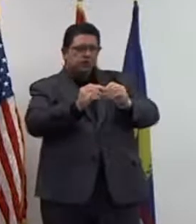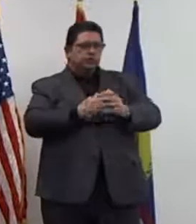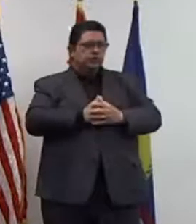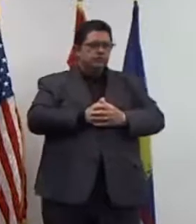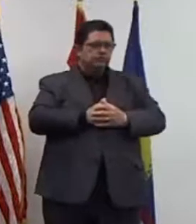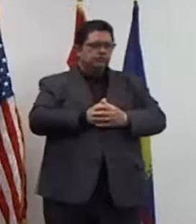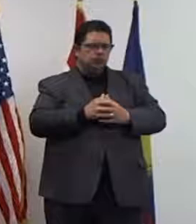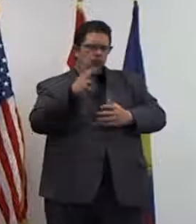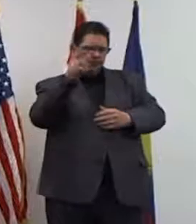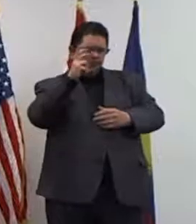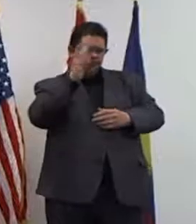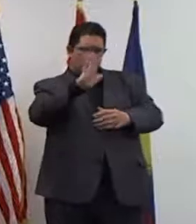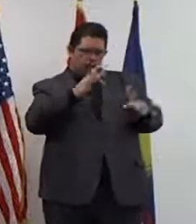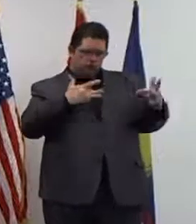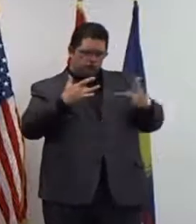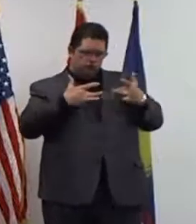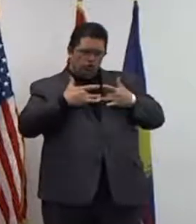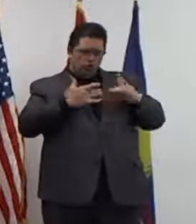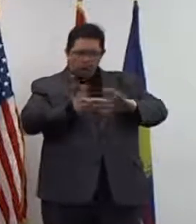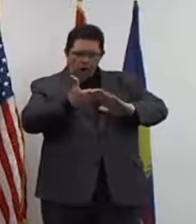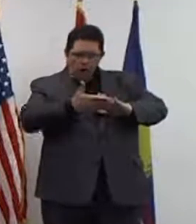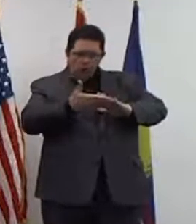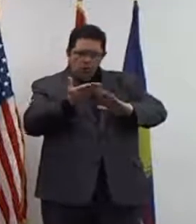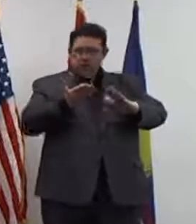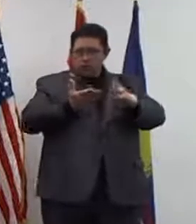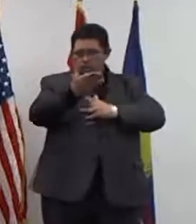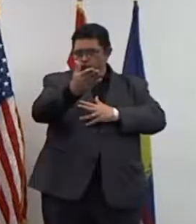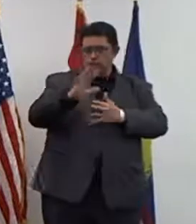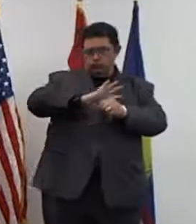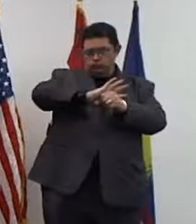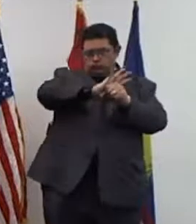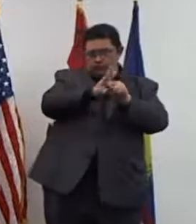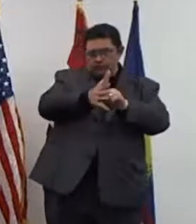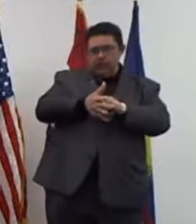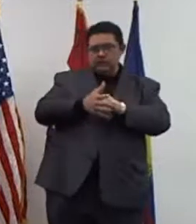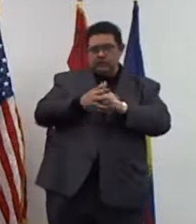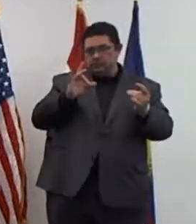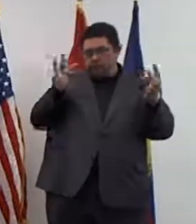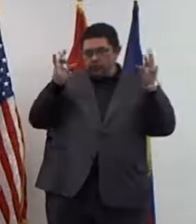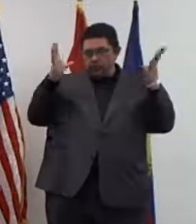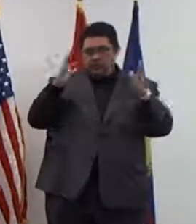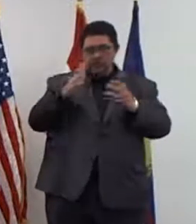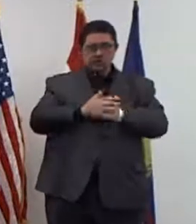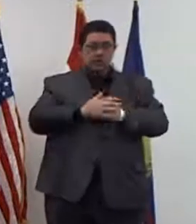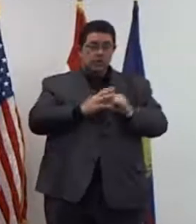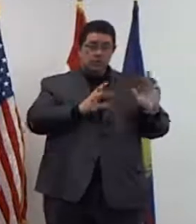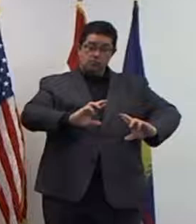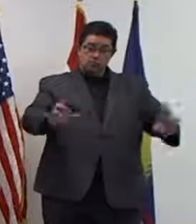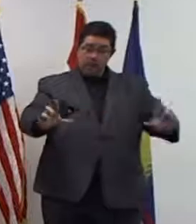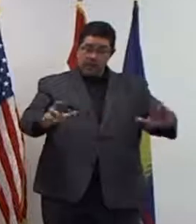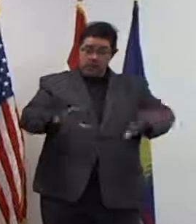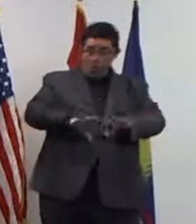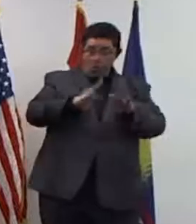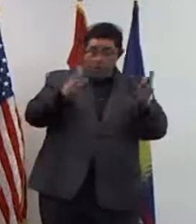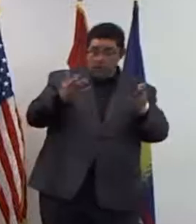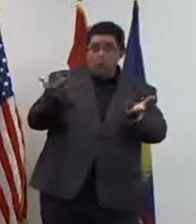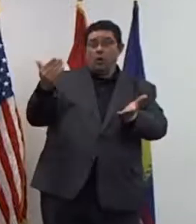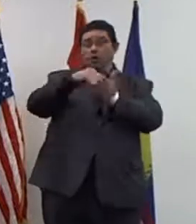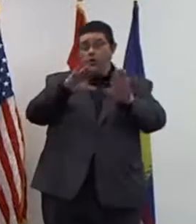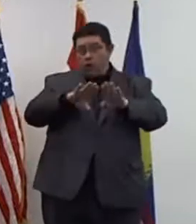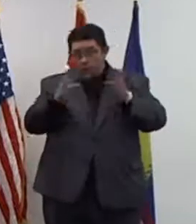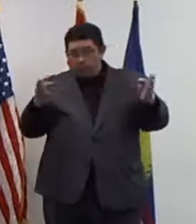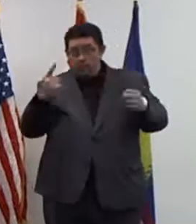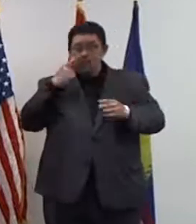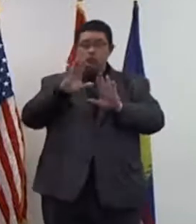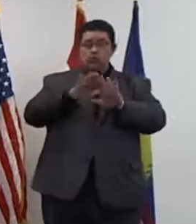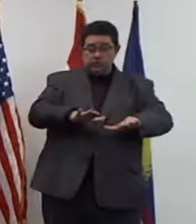of operating their businesses through the COVID-19 crisis, working to prepare to open or reopen for children and families